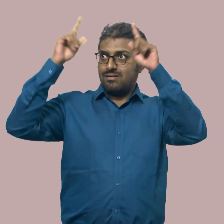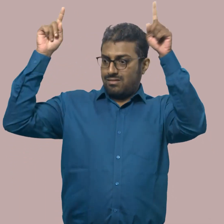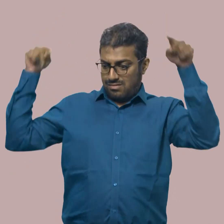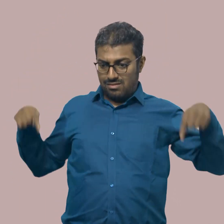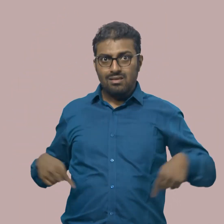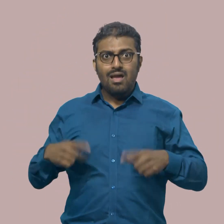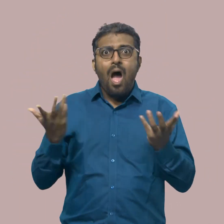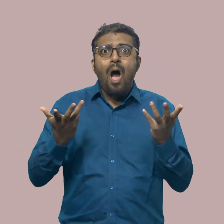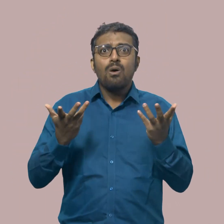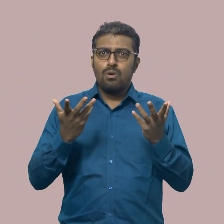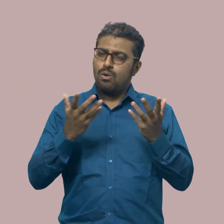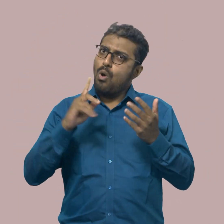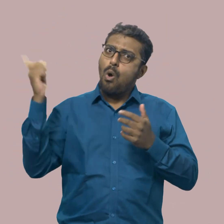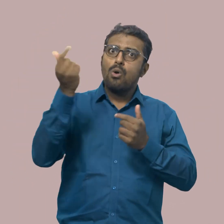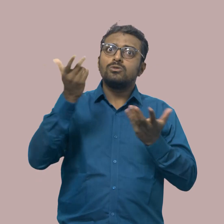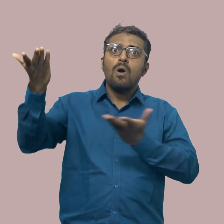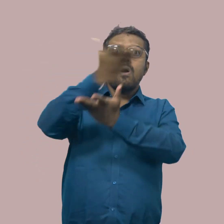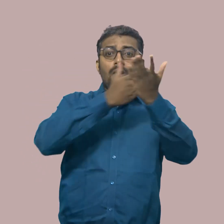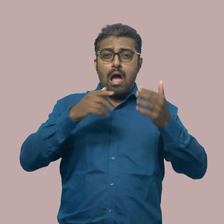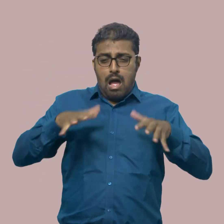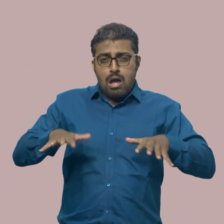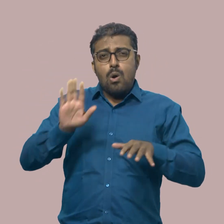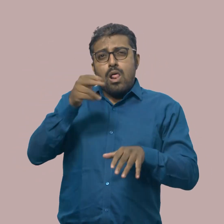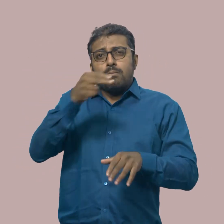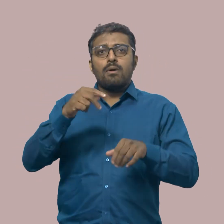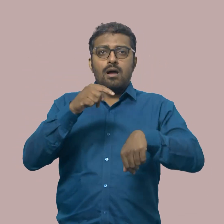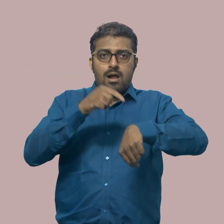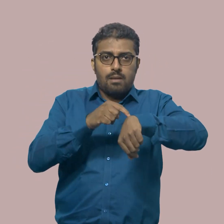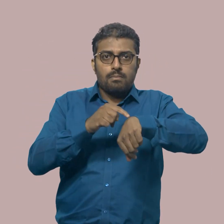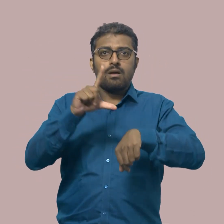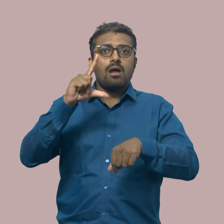In ISL, well as many sign